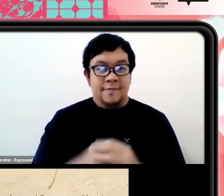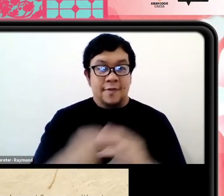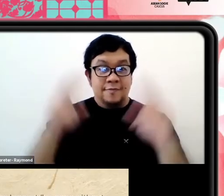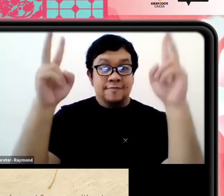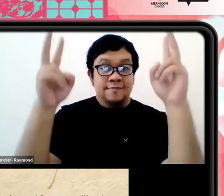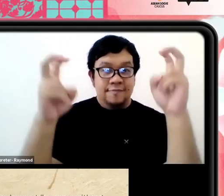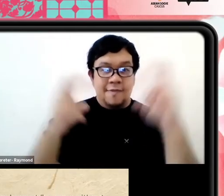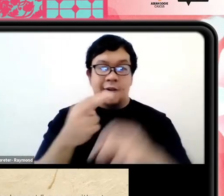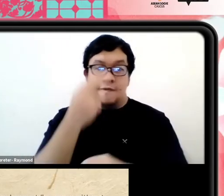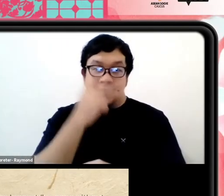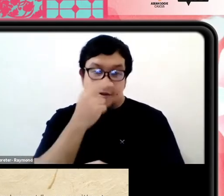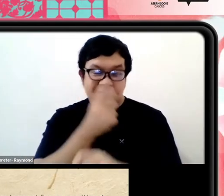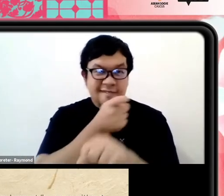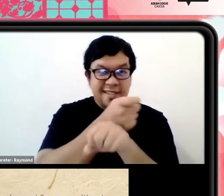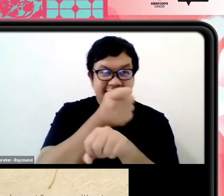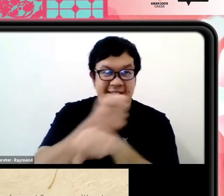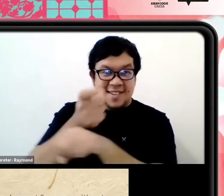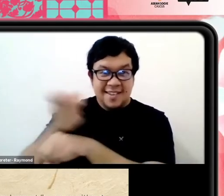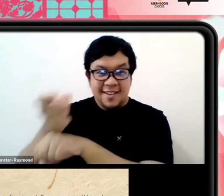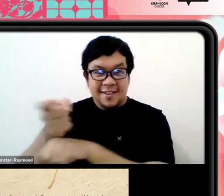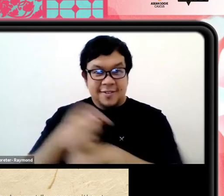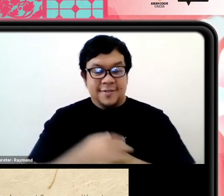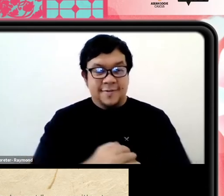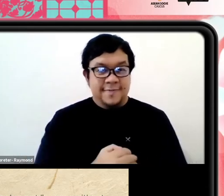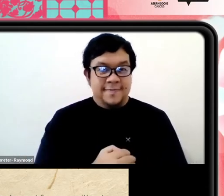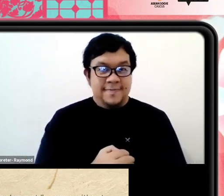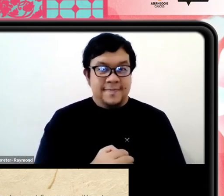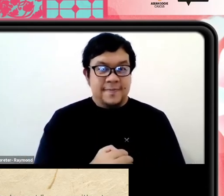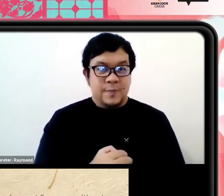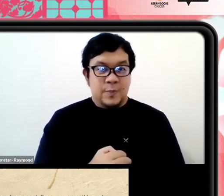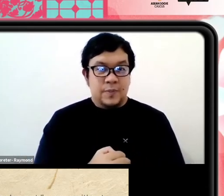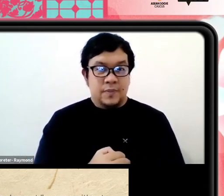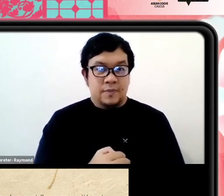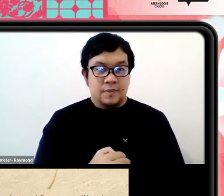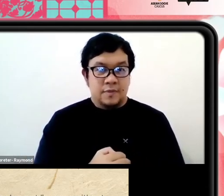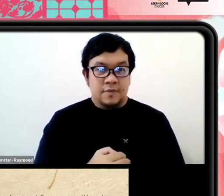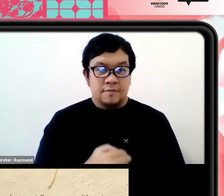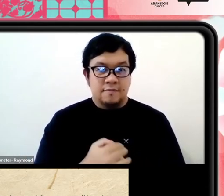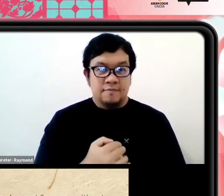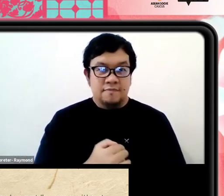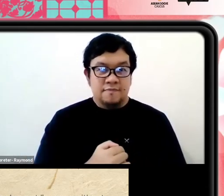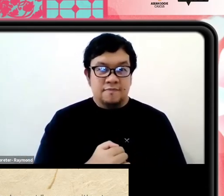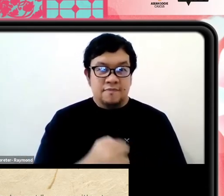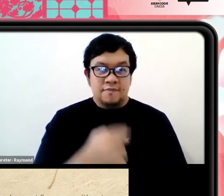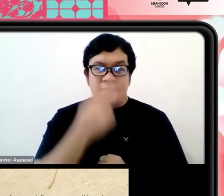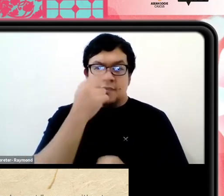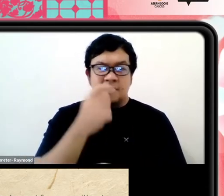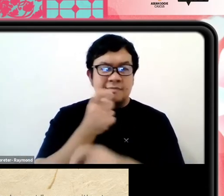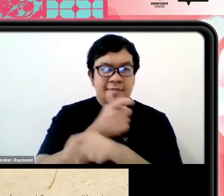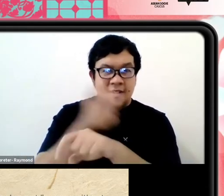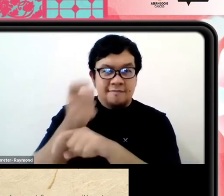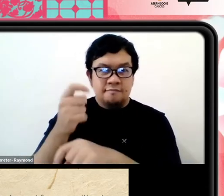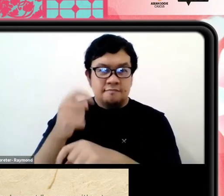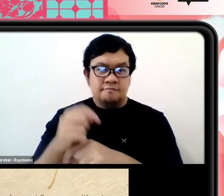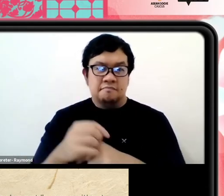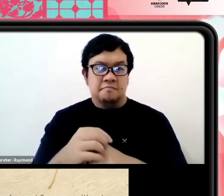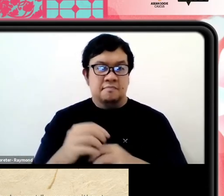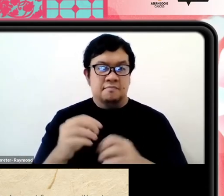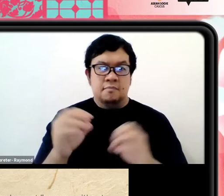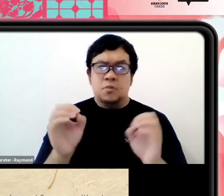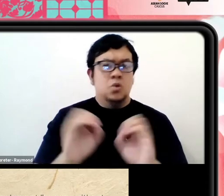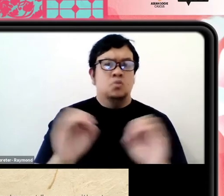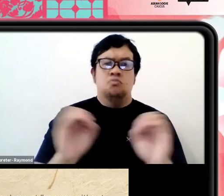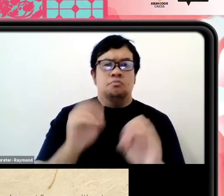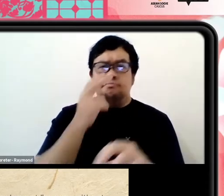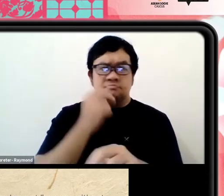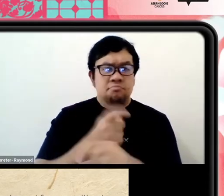tell people is that this is the longest I've gone without hearing a rape joke in years. The punchline being, I'm speaking this into